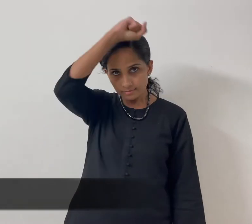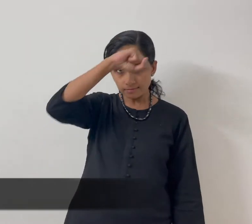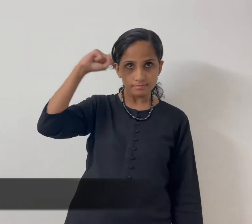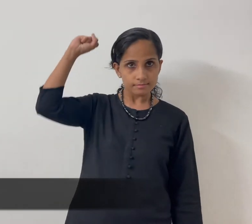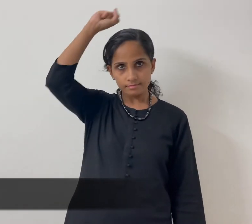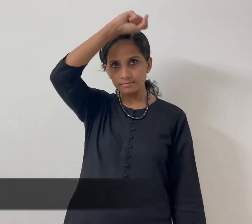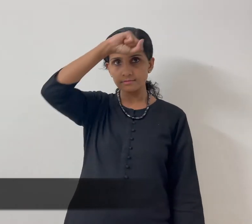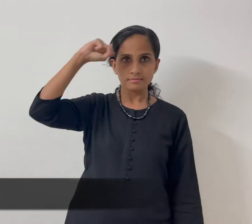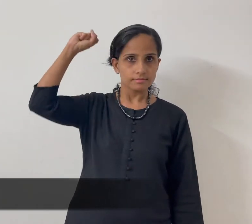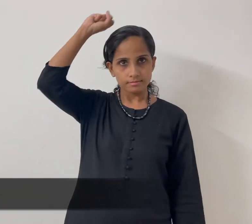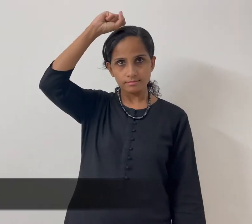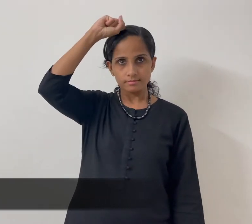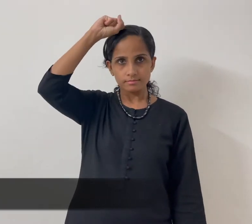Turban.